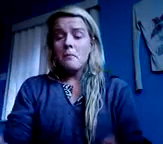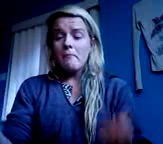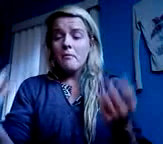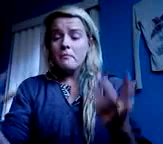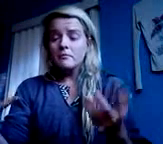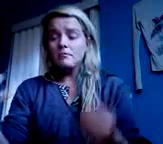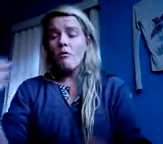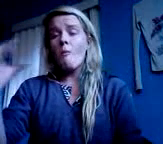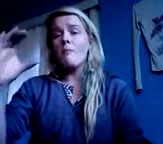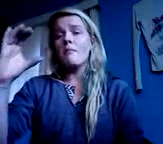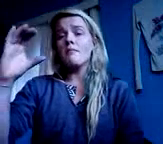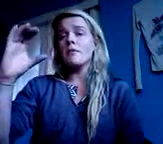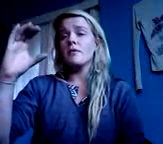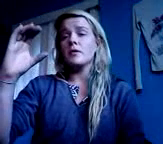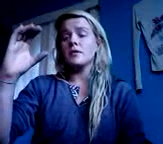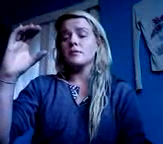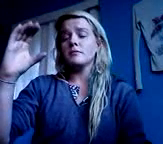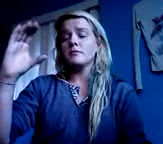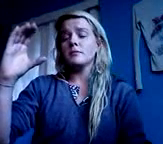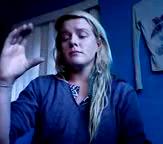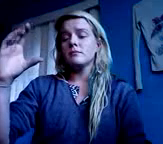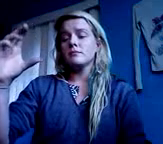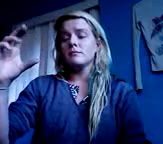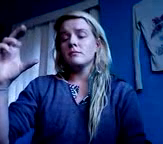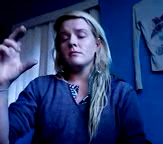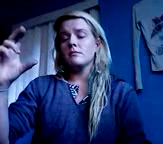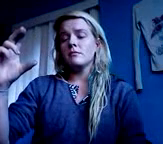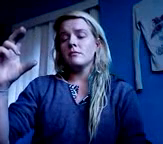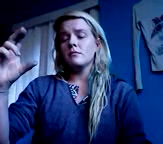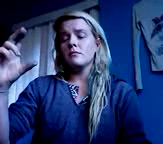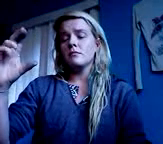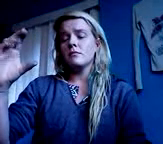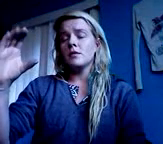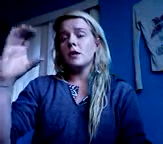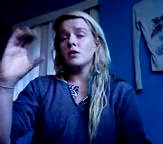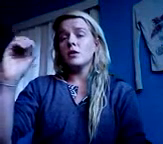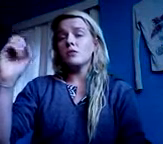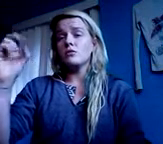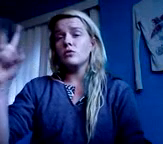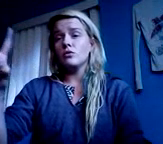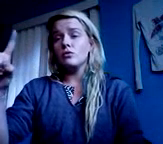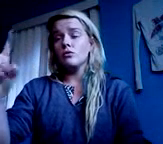by assigning a coefficient of 6 on the CO2 molecule.